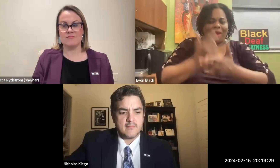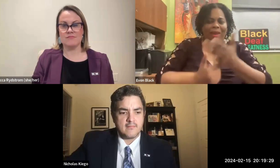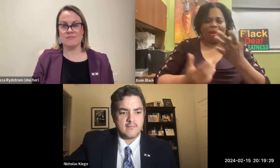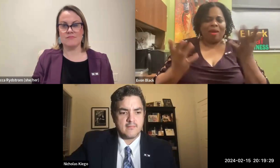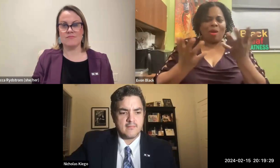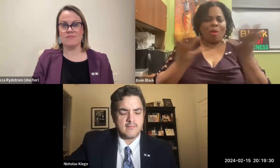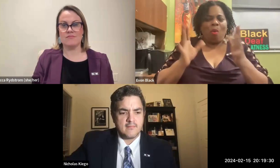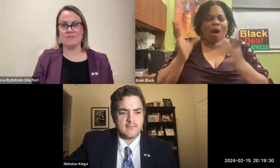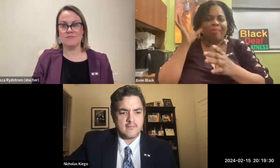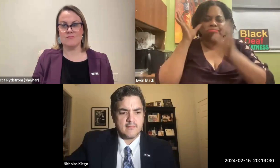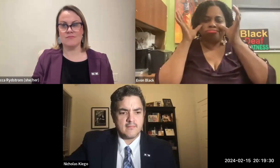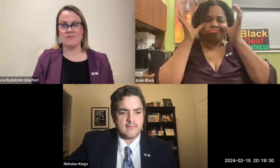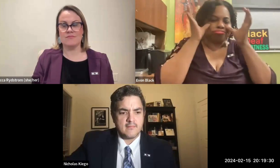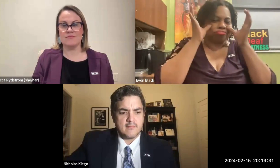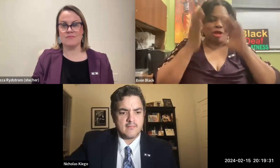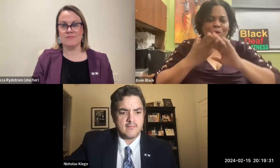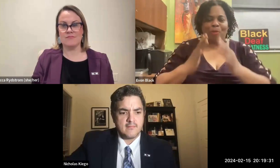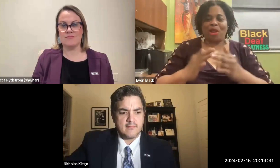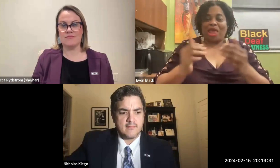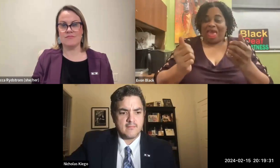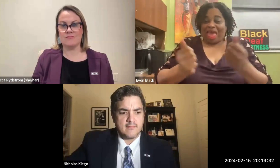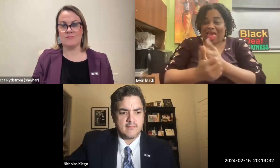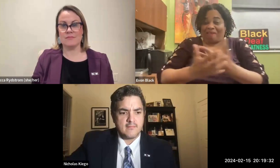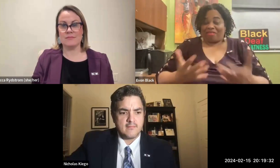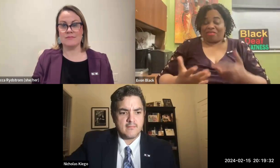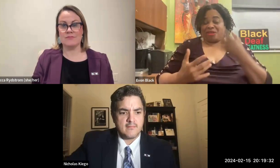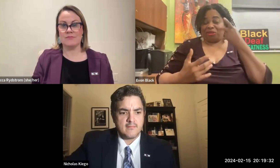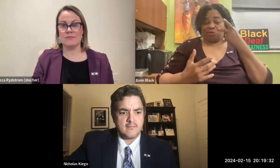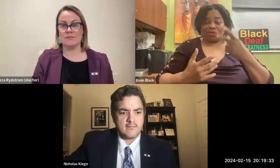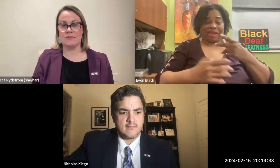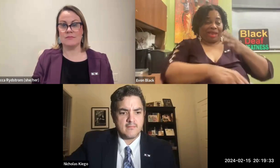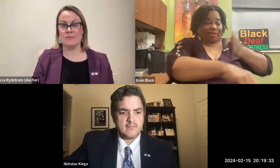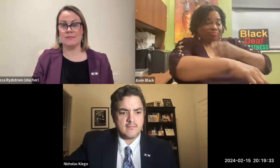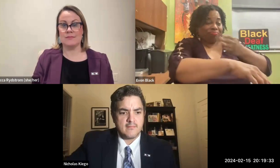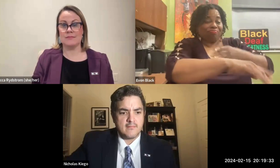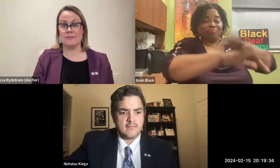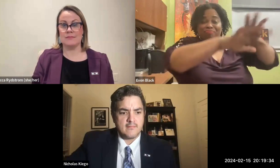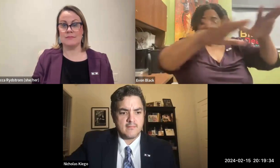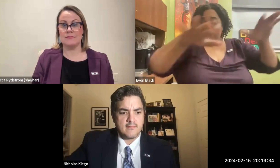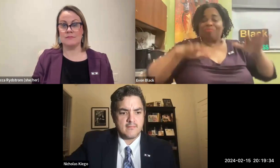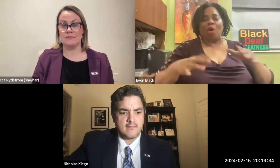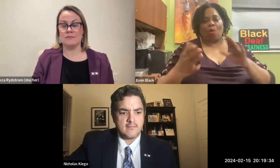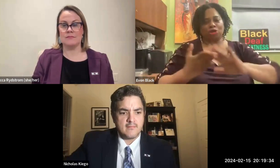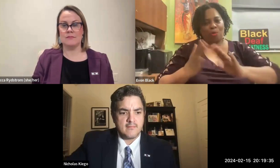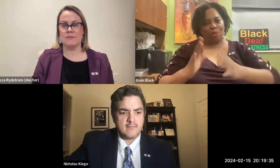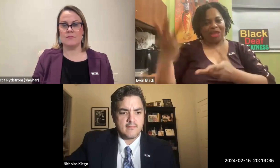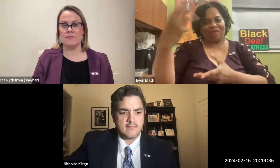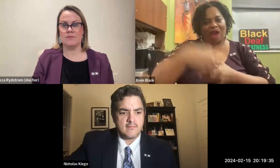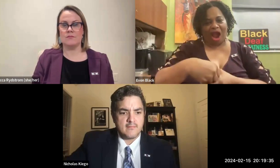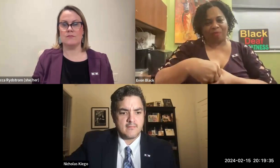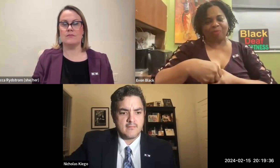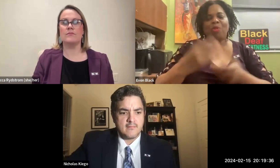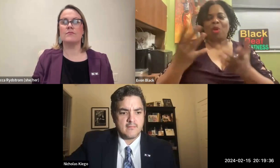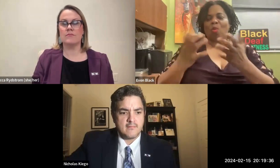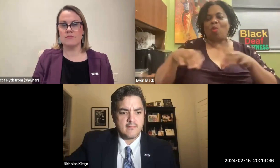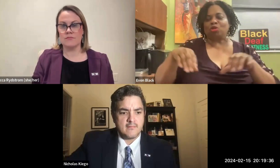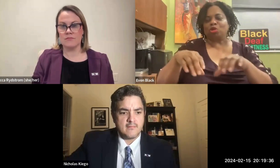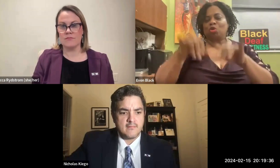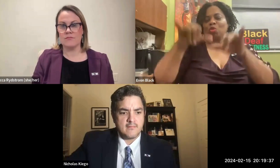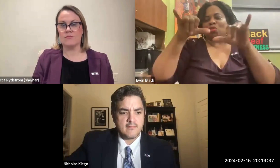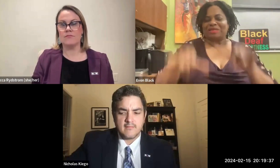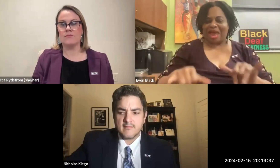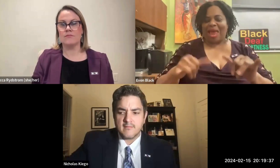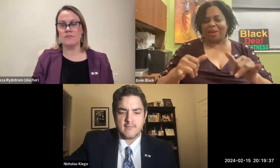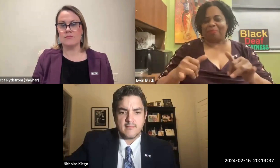stay in slavery. And so these are all historical artifacts. We can't forget our history. And so even though we will have the